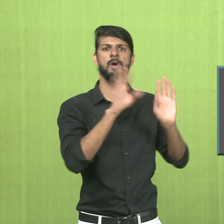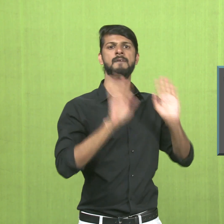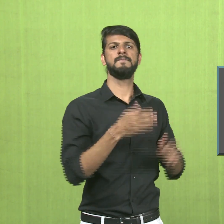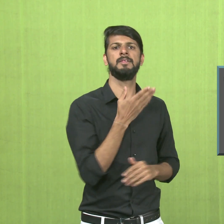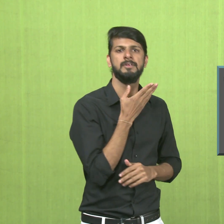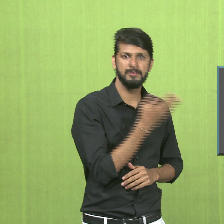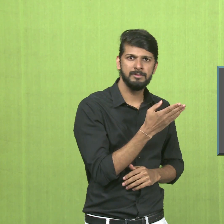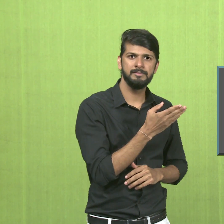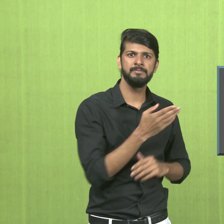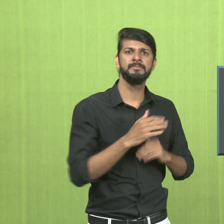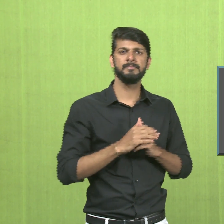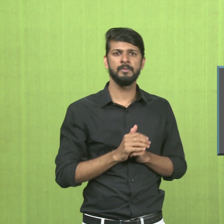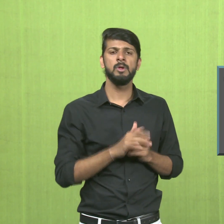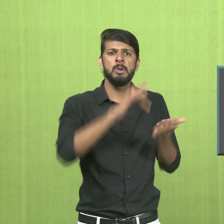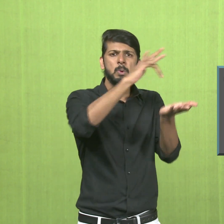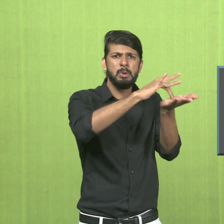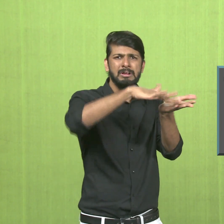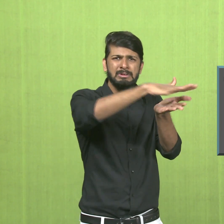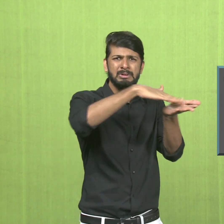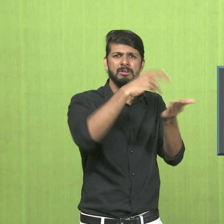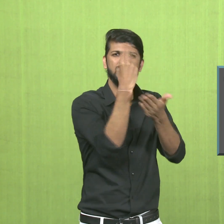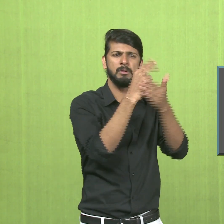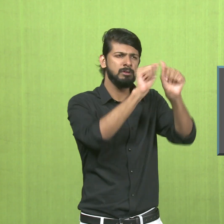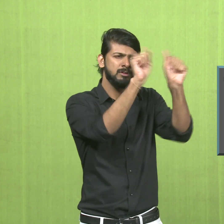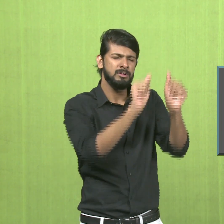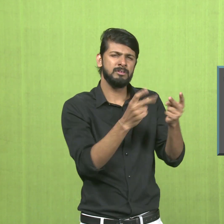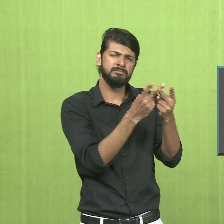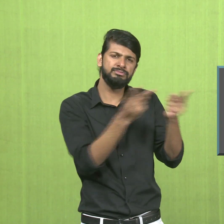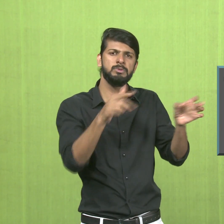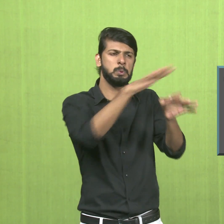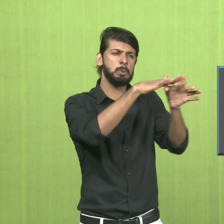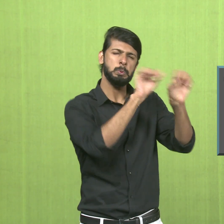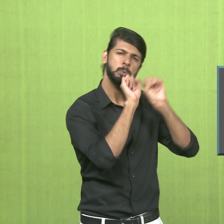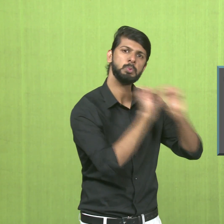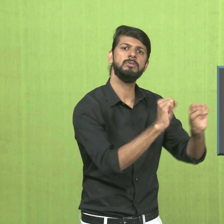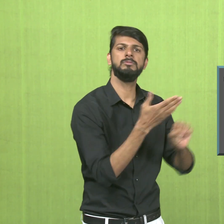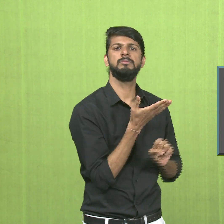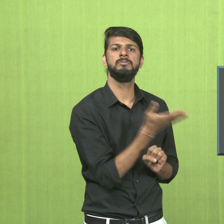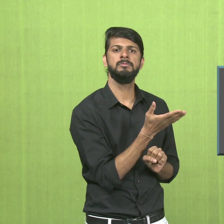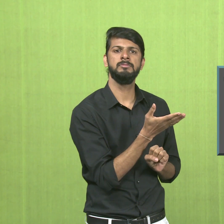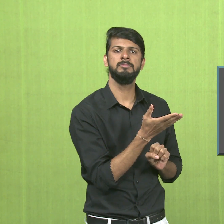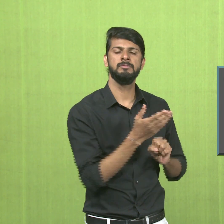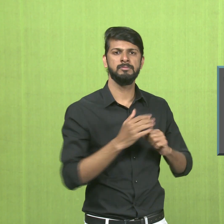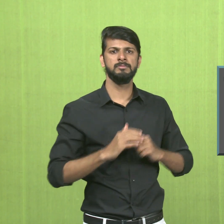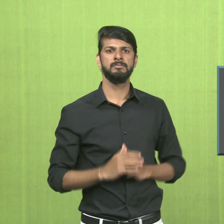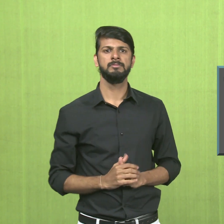And also local mythical figures like the Naina Jogin.